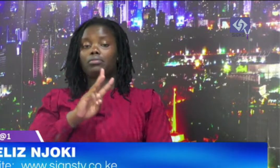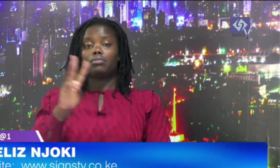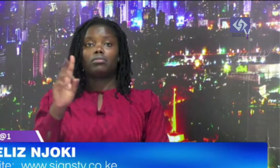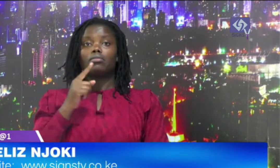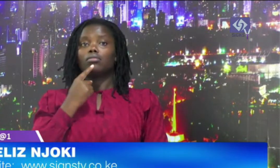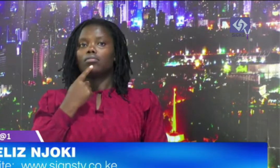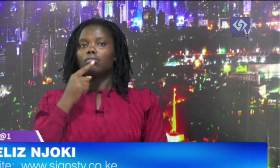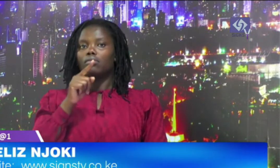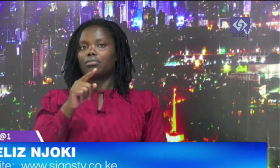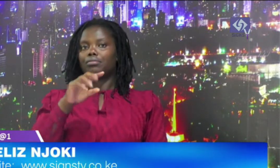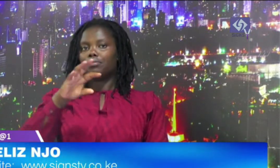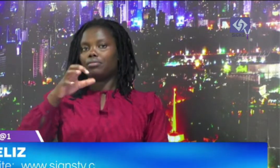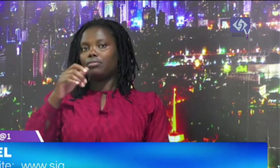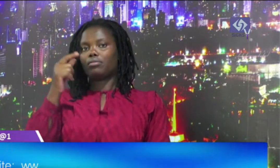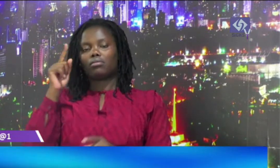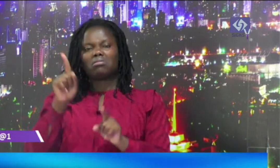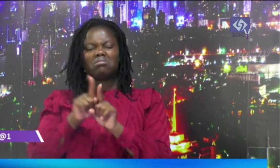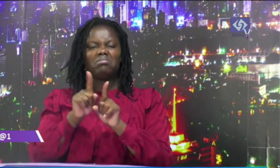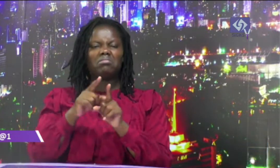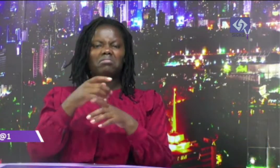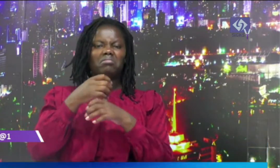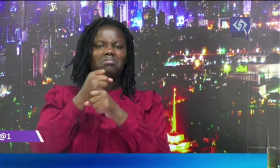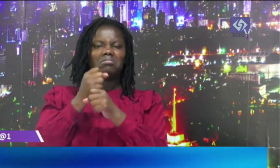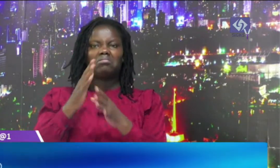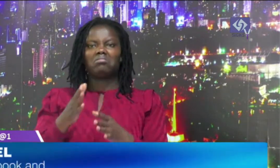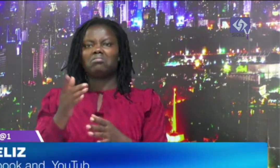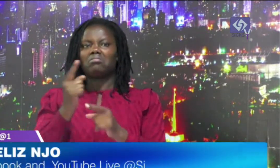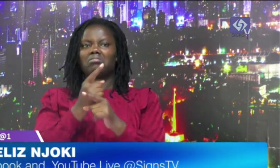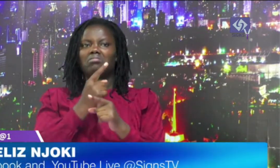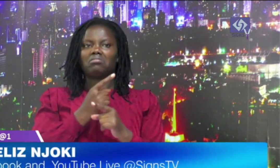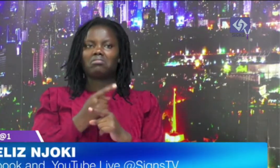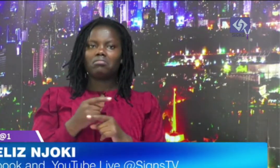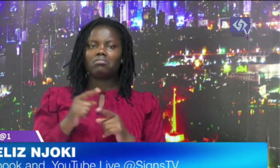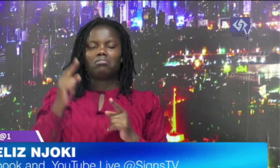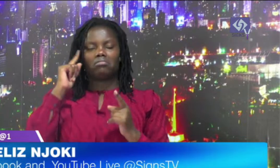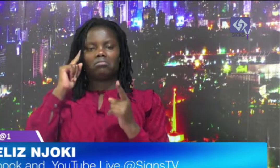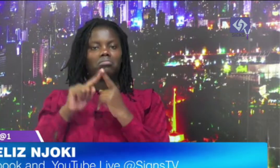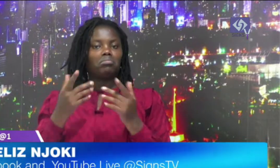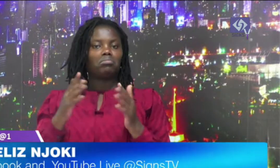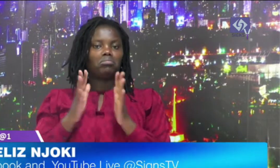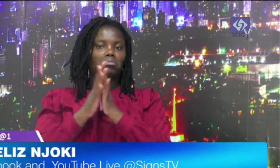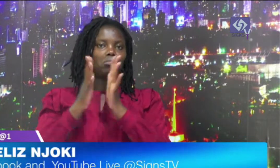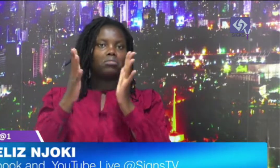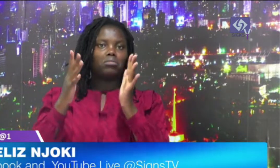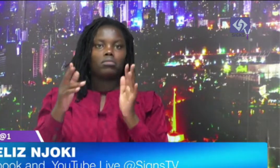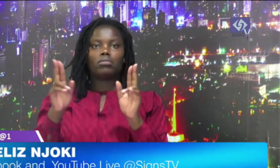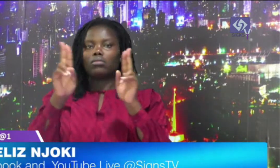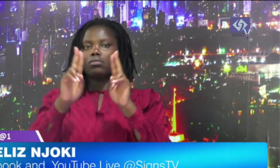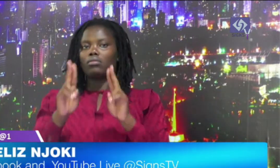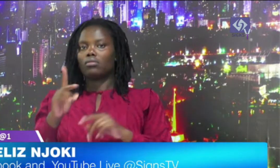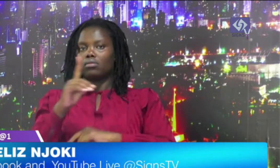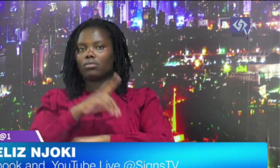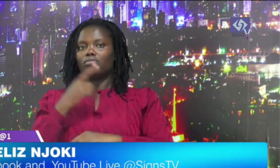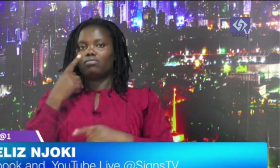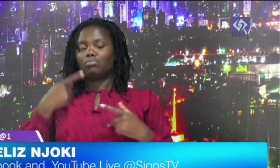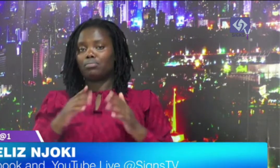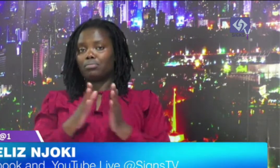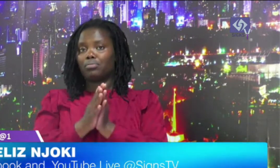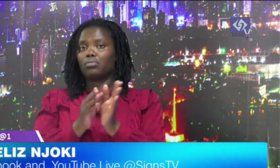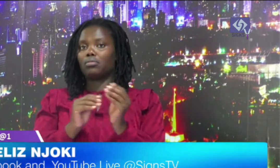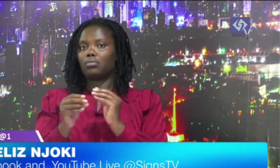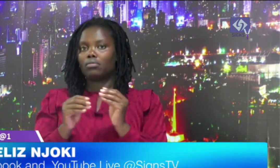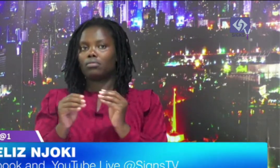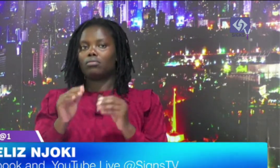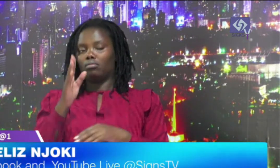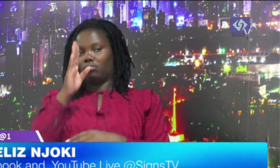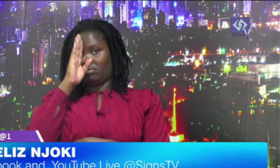Persons with Disabilities, NCPWD, partnered with West Pokot County and other stakeholders to celebrate